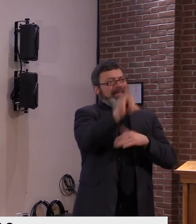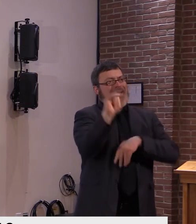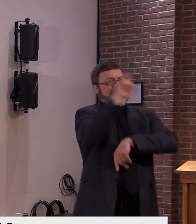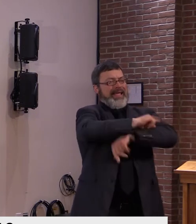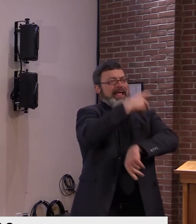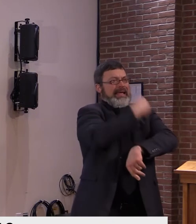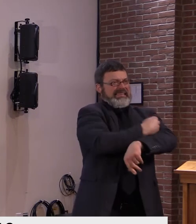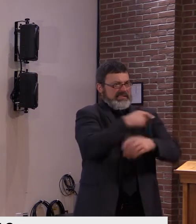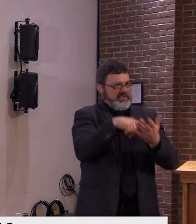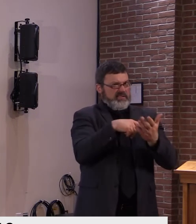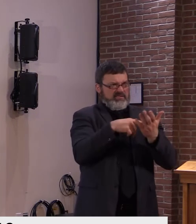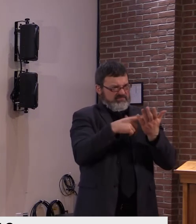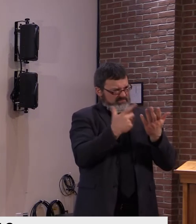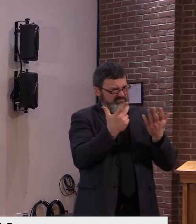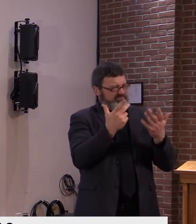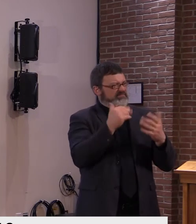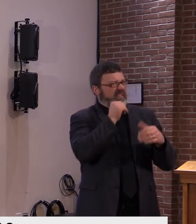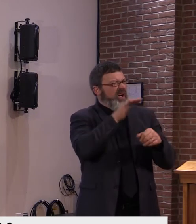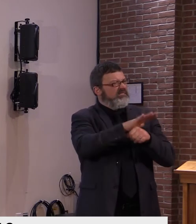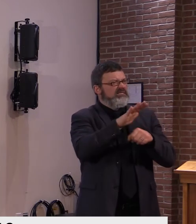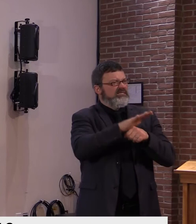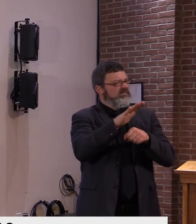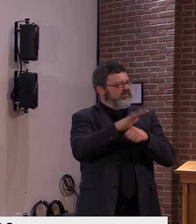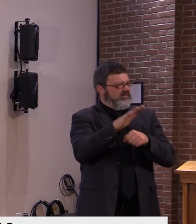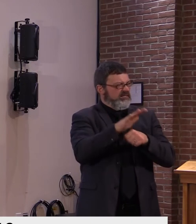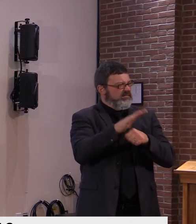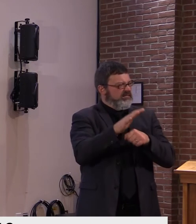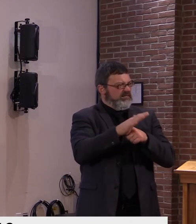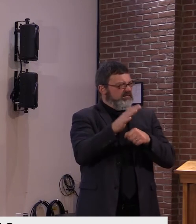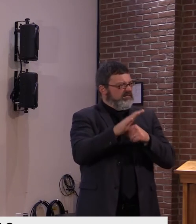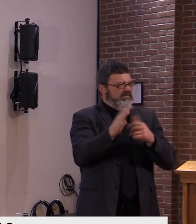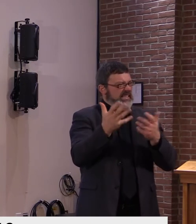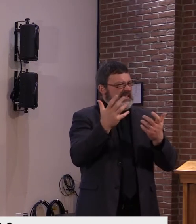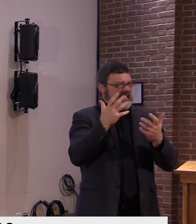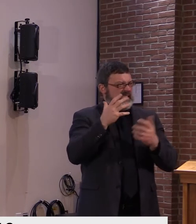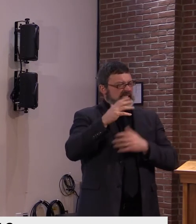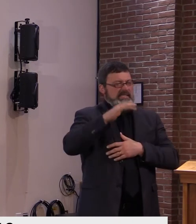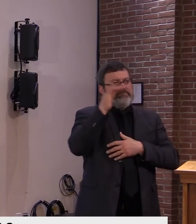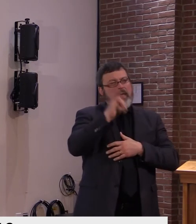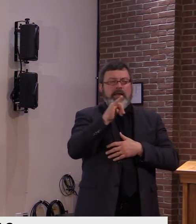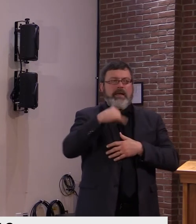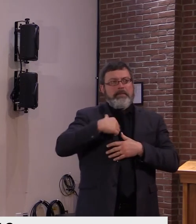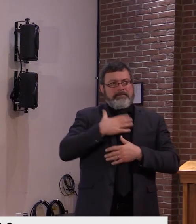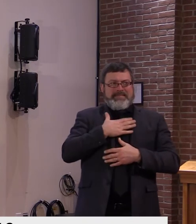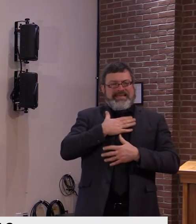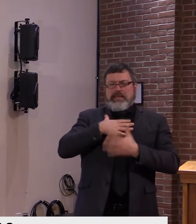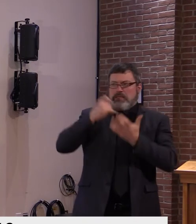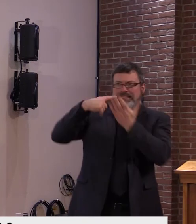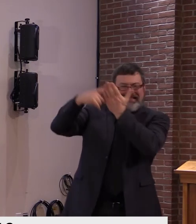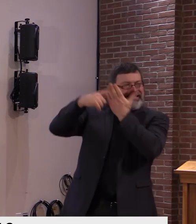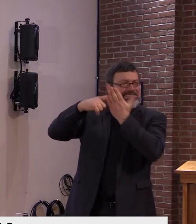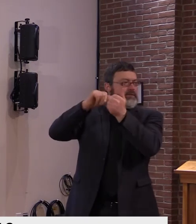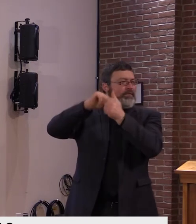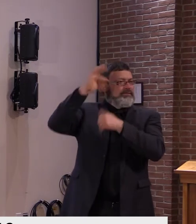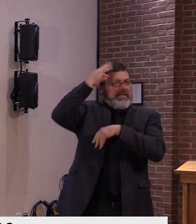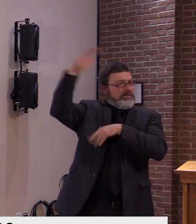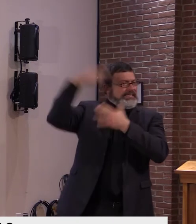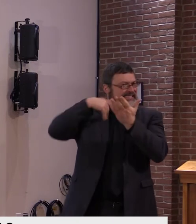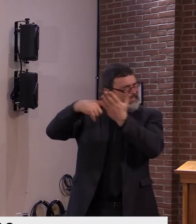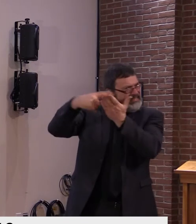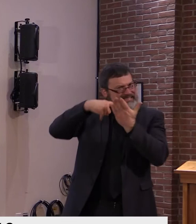the national and regional advisory panels to help us with that part. But from another vantage